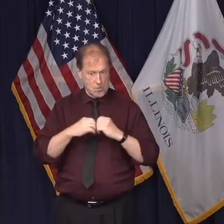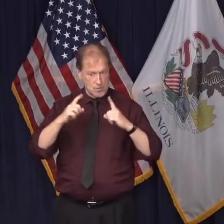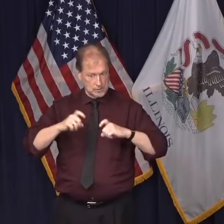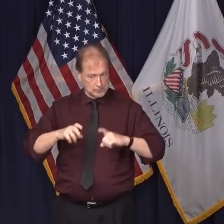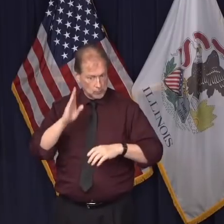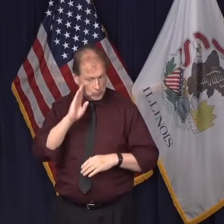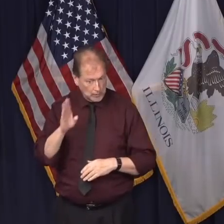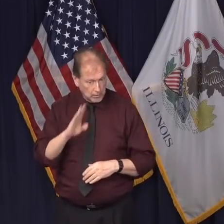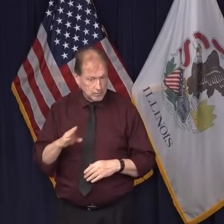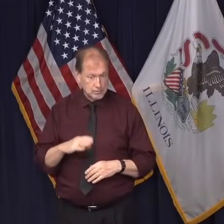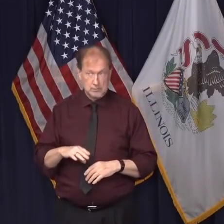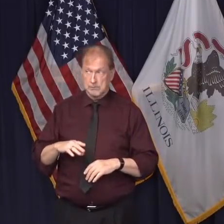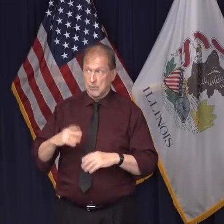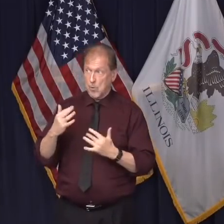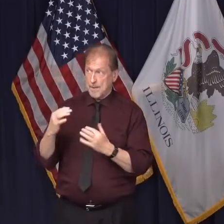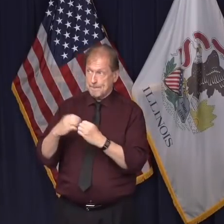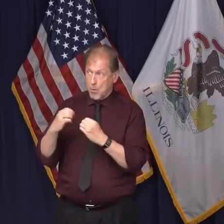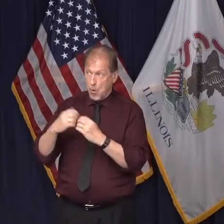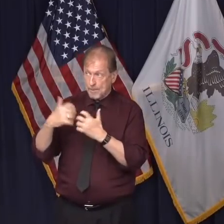test machines coming in?